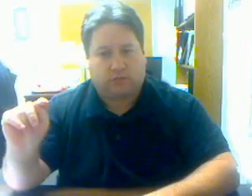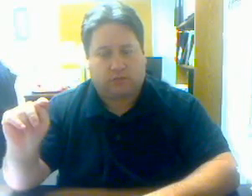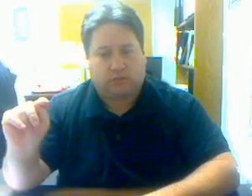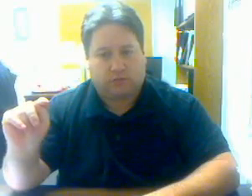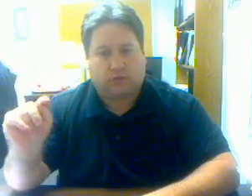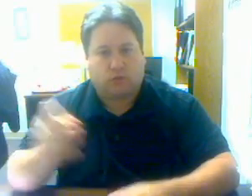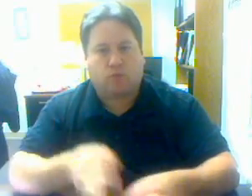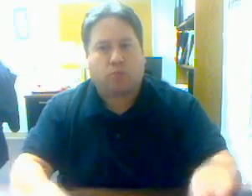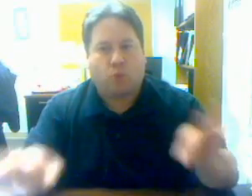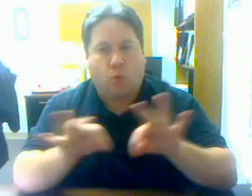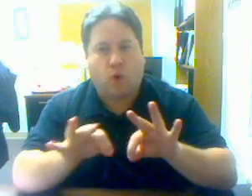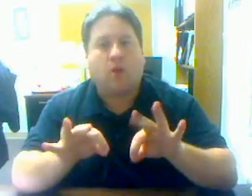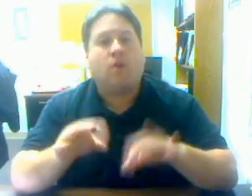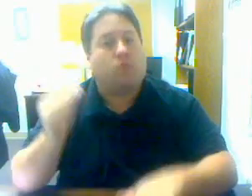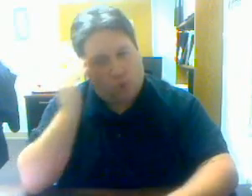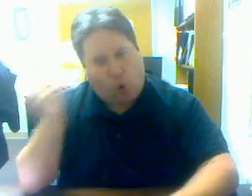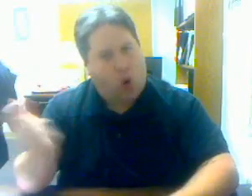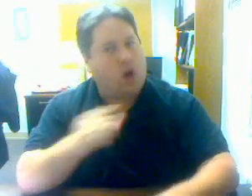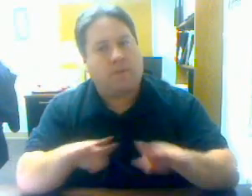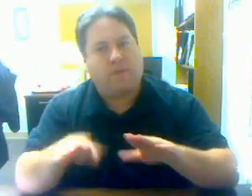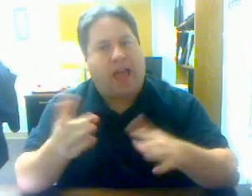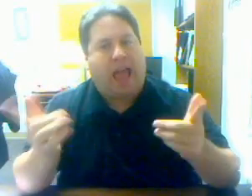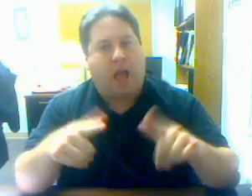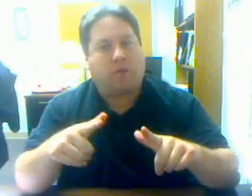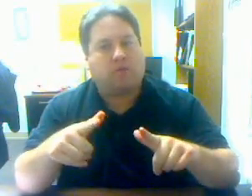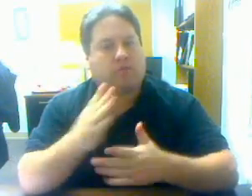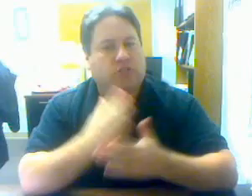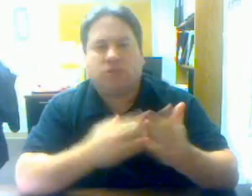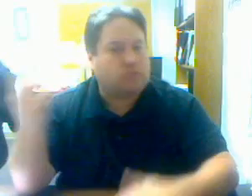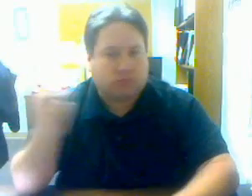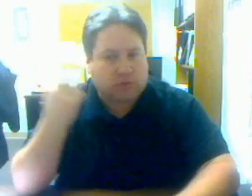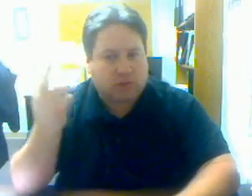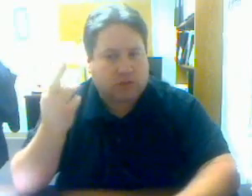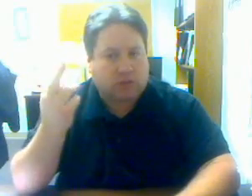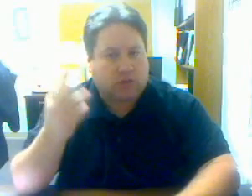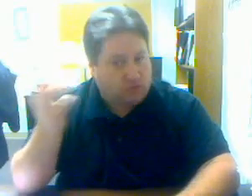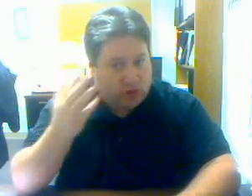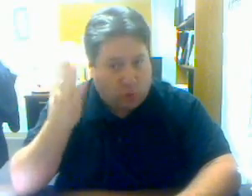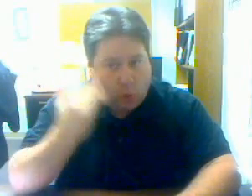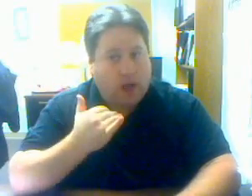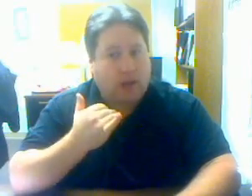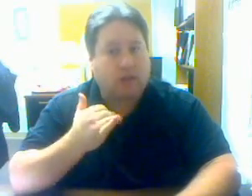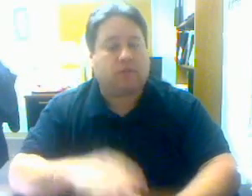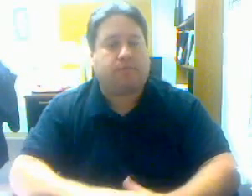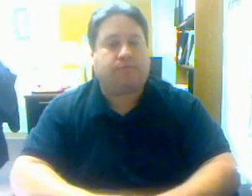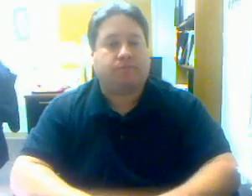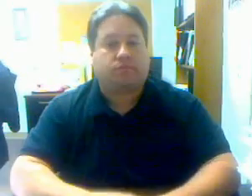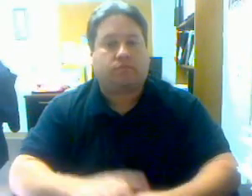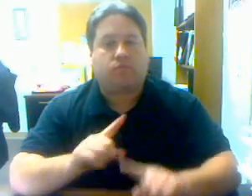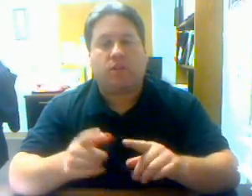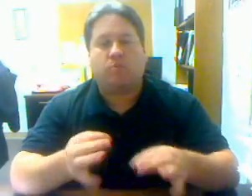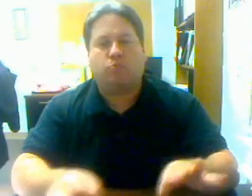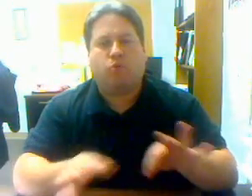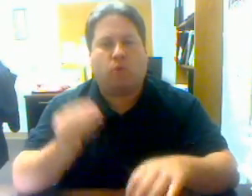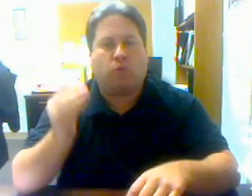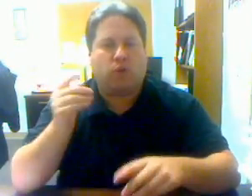because of that motivation and that functioning component to it. But we want to note the events that happen prior to the behavior. If we